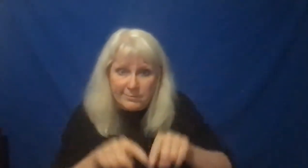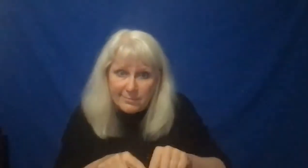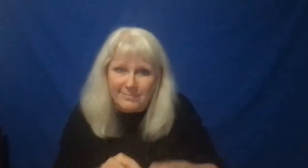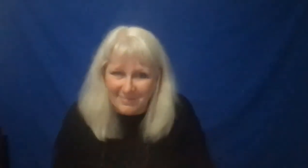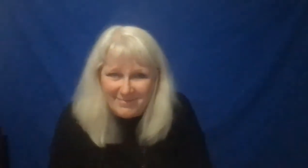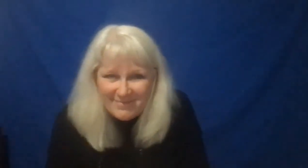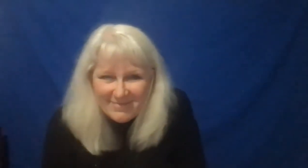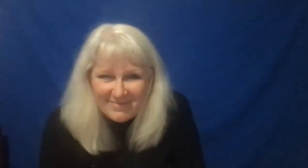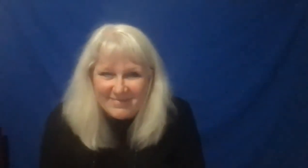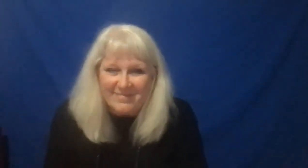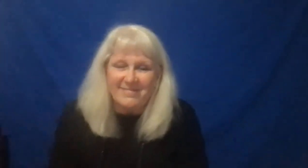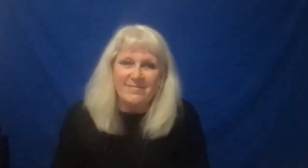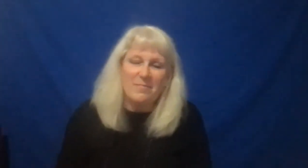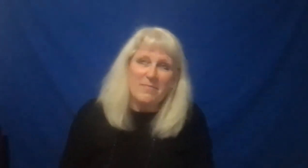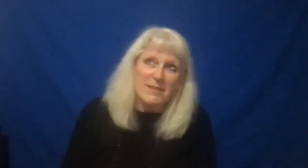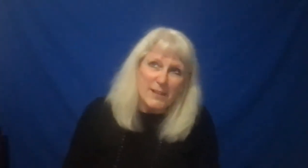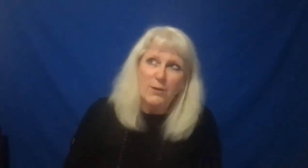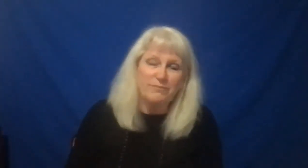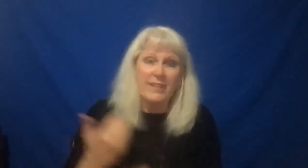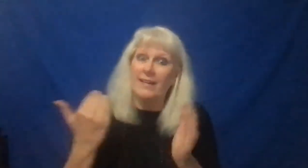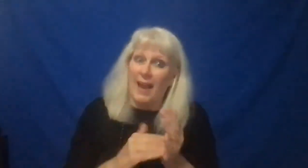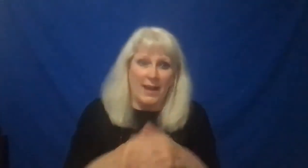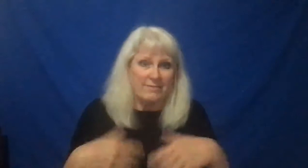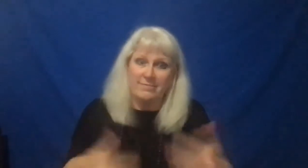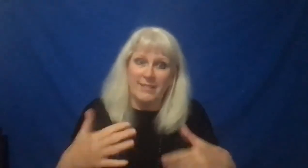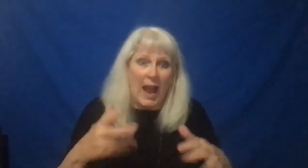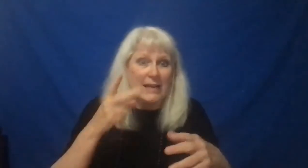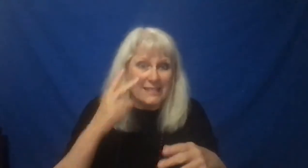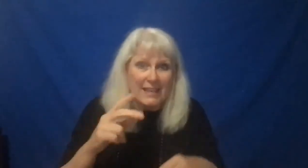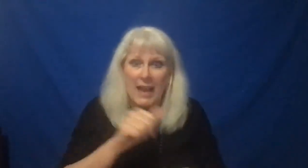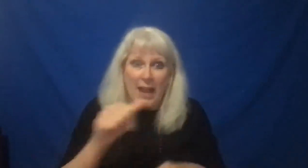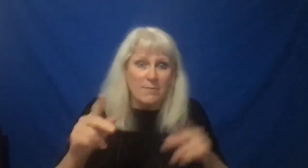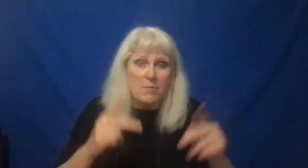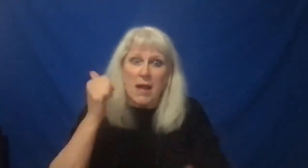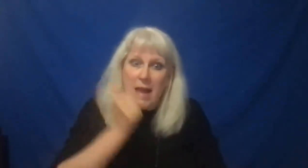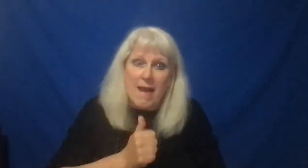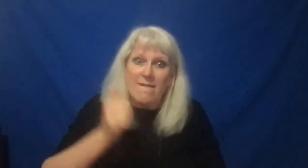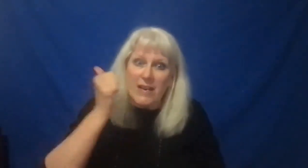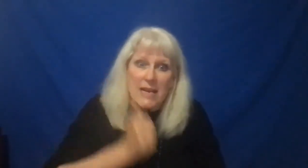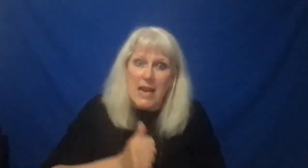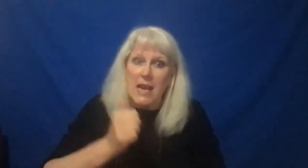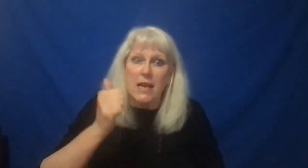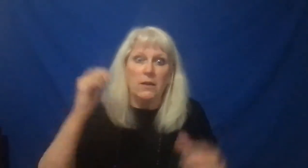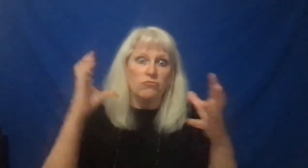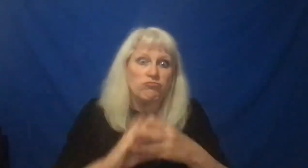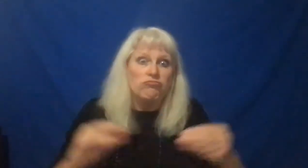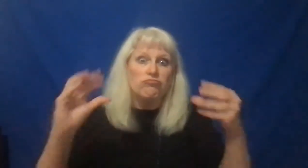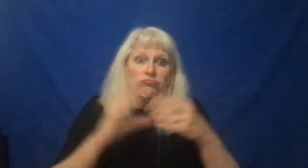amazed at how much I see among our colleagues, the witness that's given, the witness is given